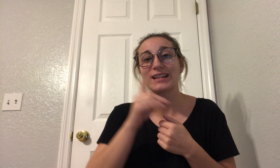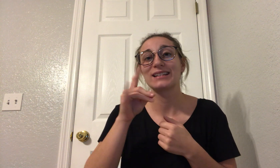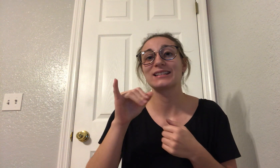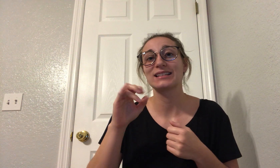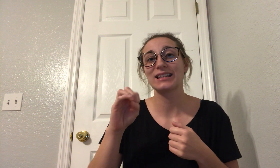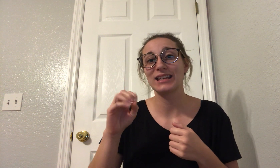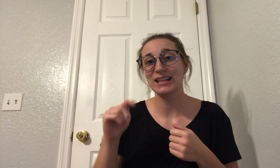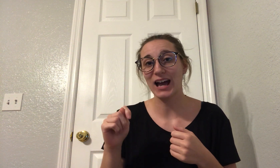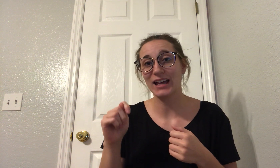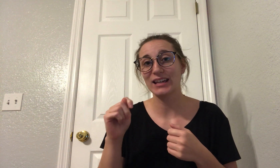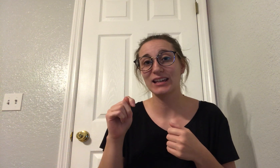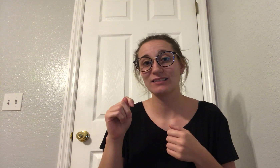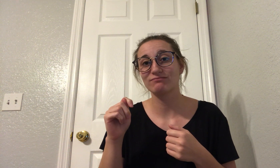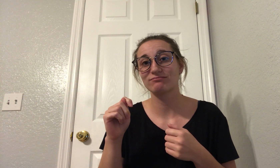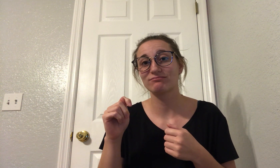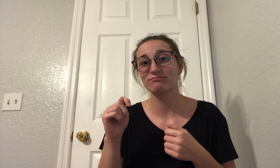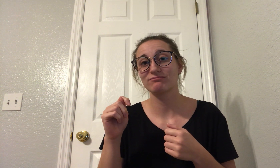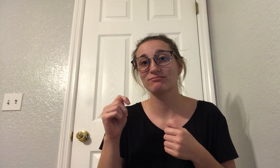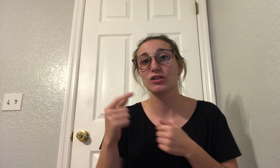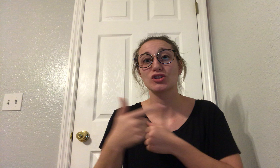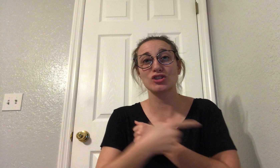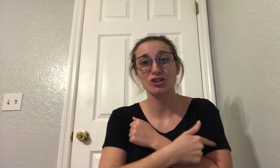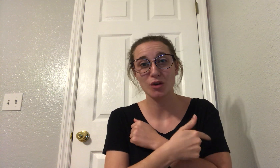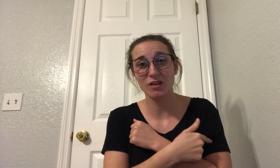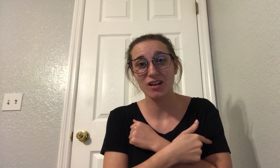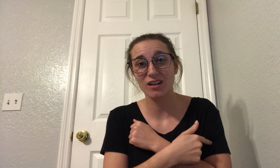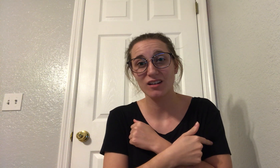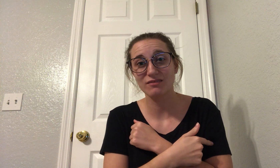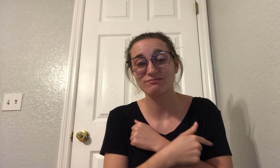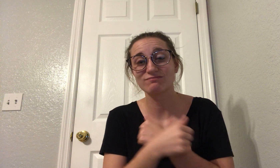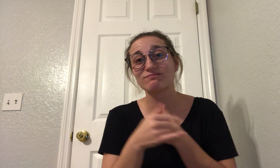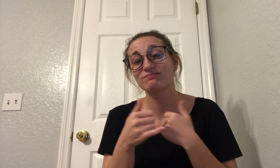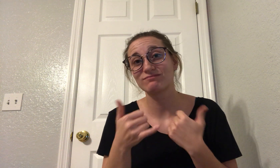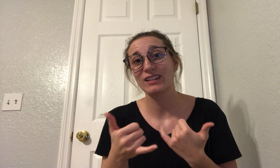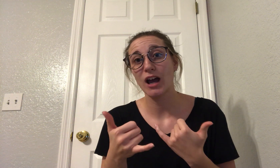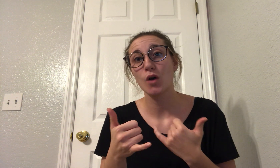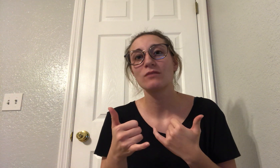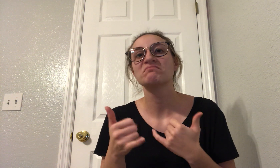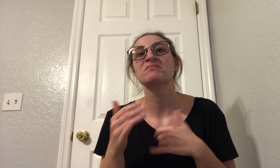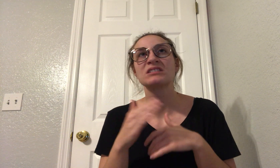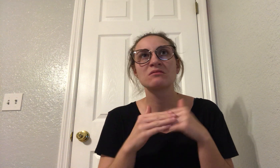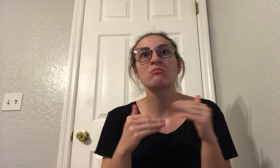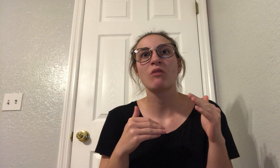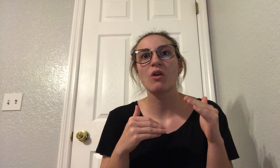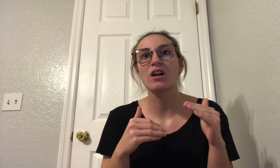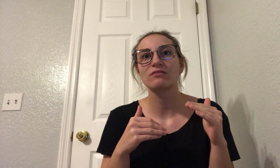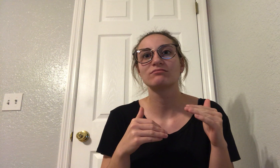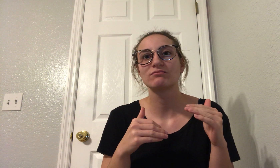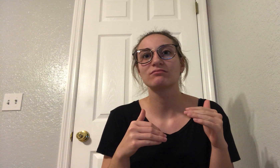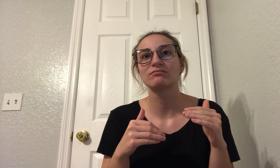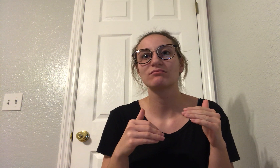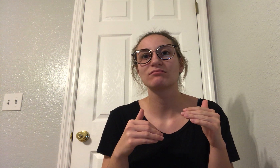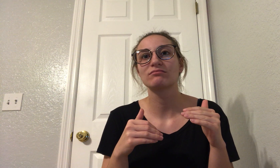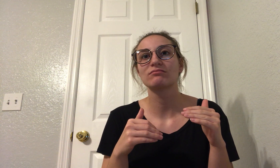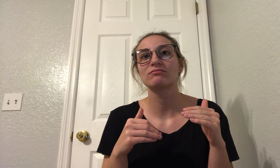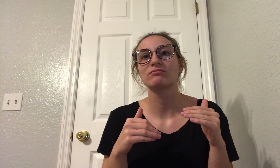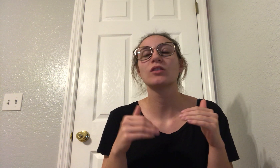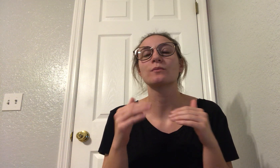to waters and many of the typically priced waters, more expensive. That should tell you something. All right, but out of the